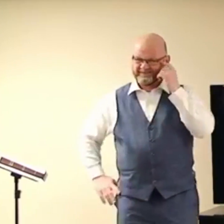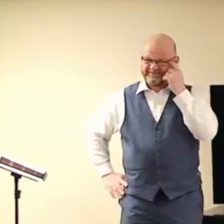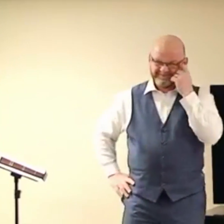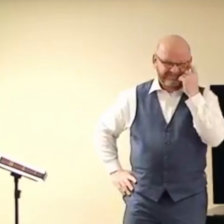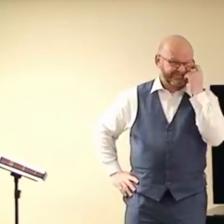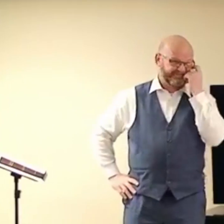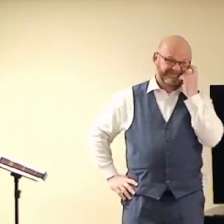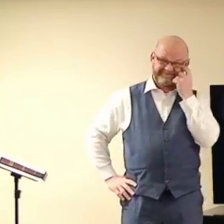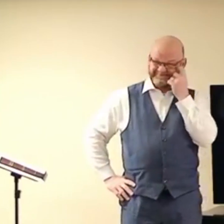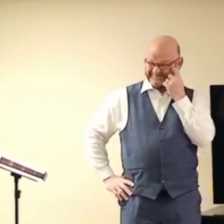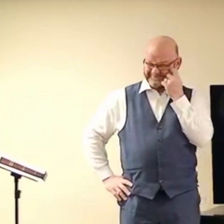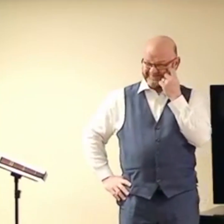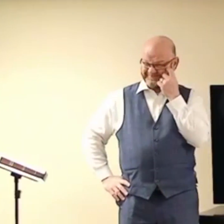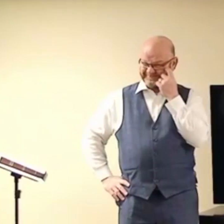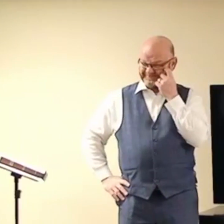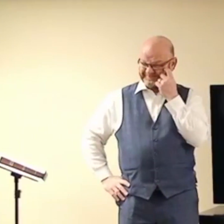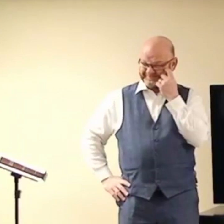times, I was like,